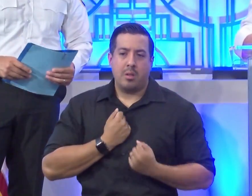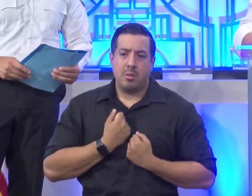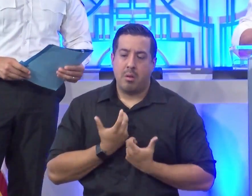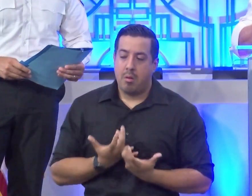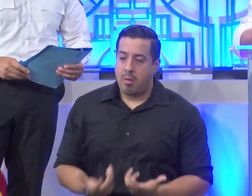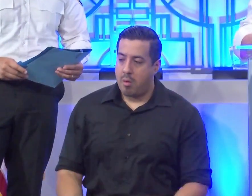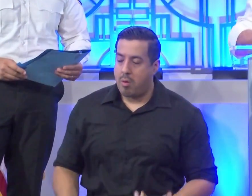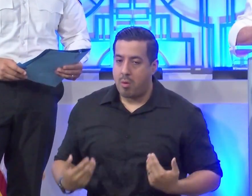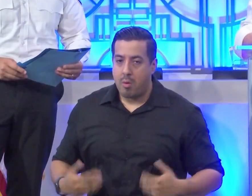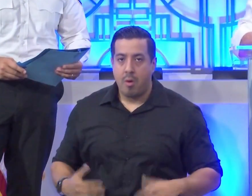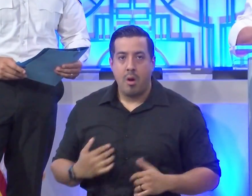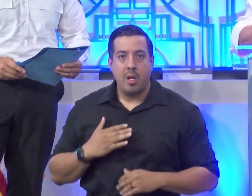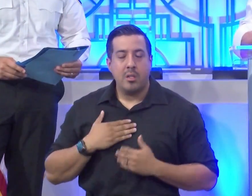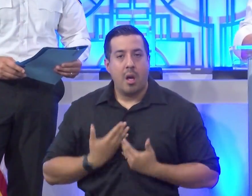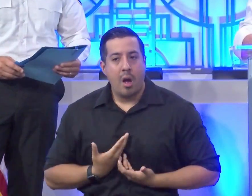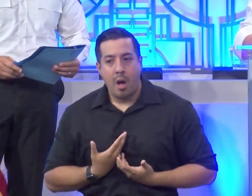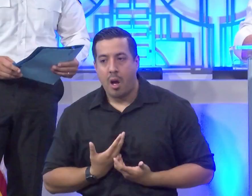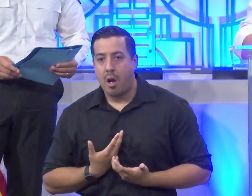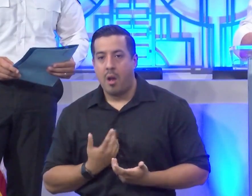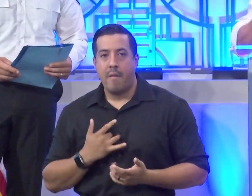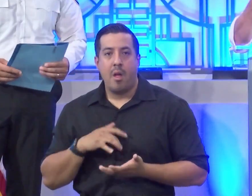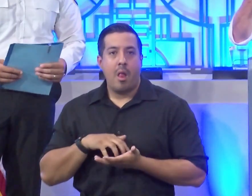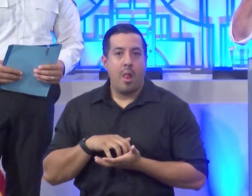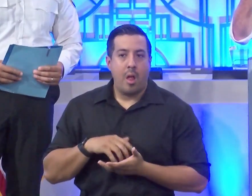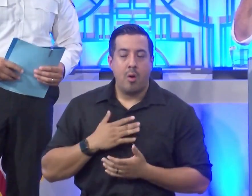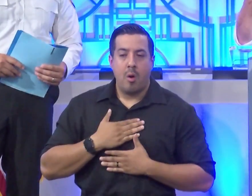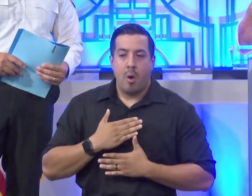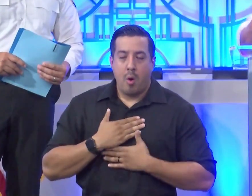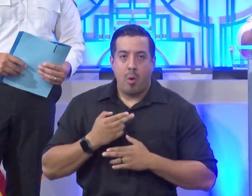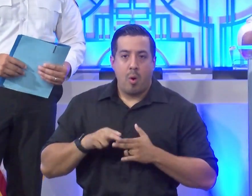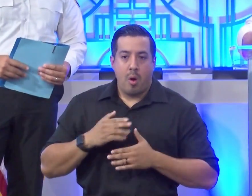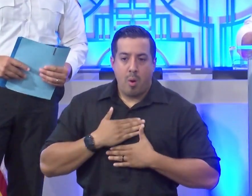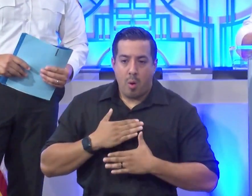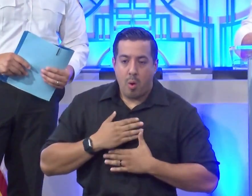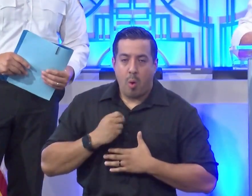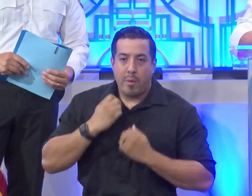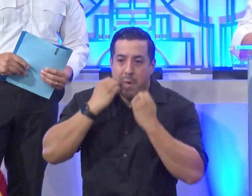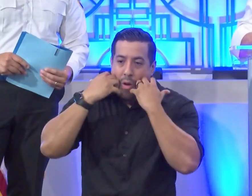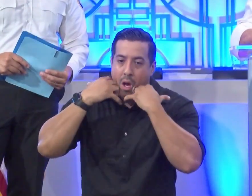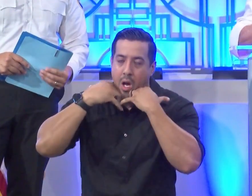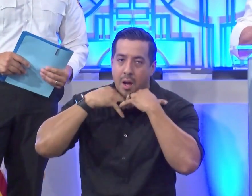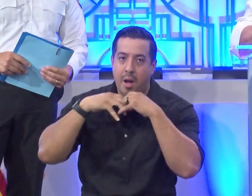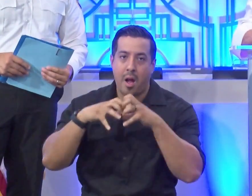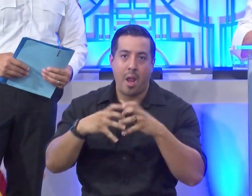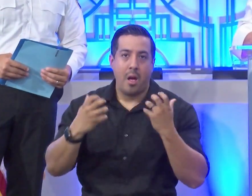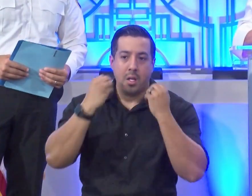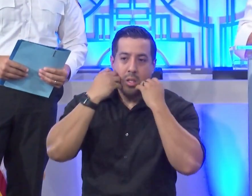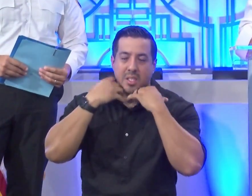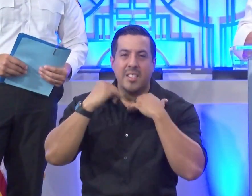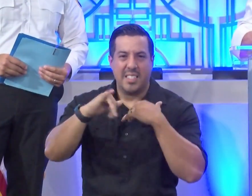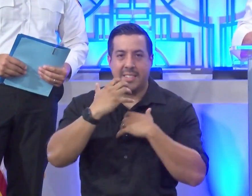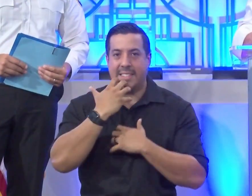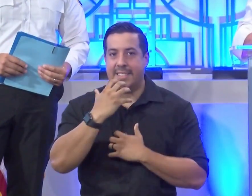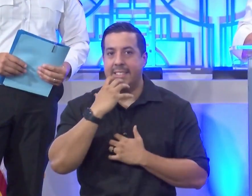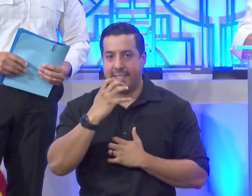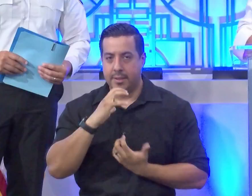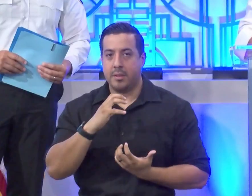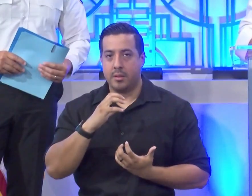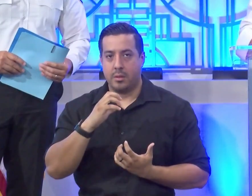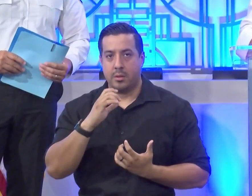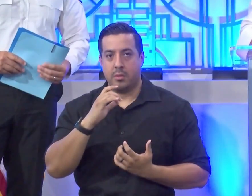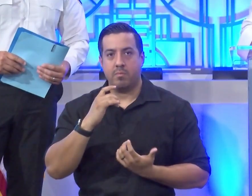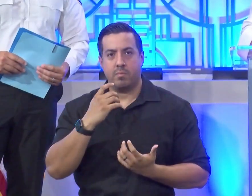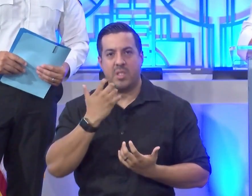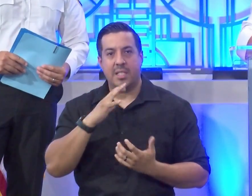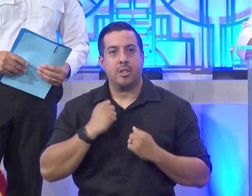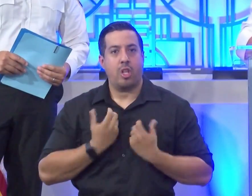exhausted, tired, fatigued, maybe a little bit short of breath. They're generally sweating profusely, and that is heat exhaustion. It can come on quite suddenly.